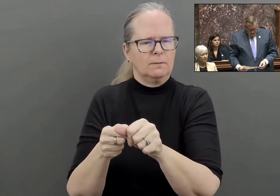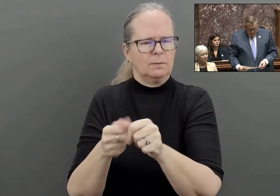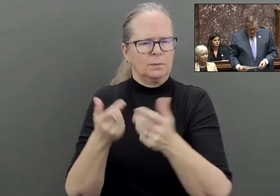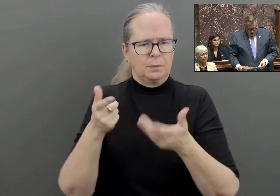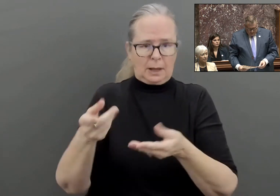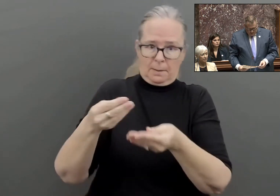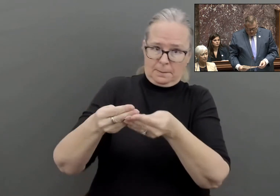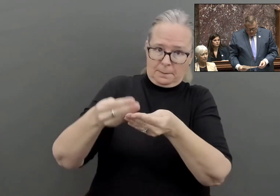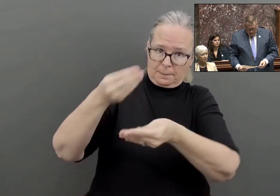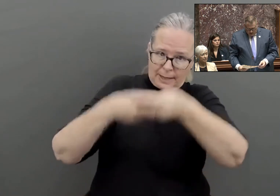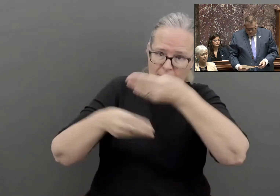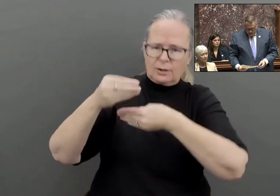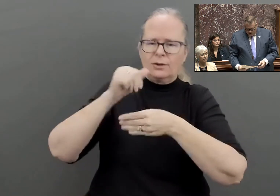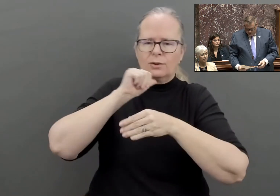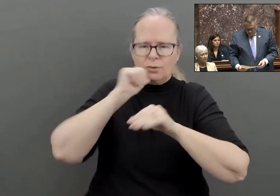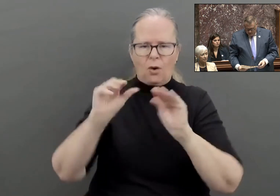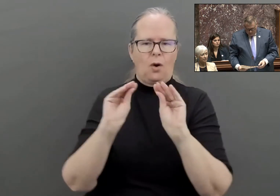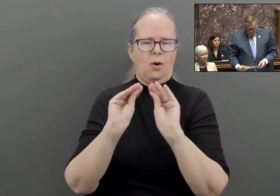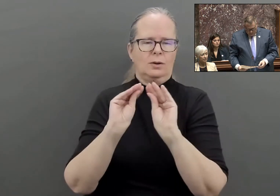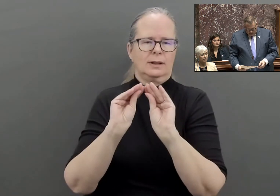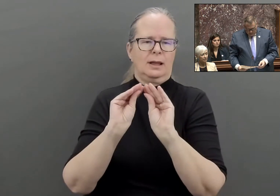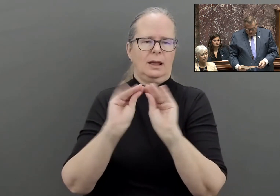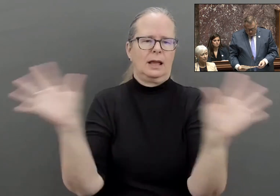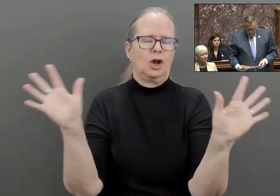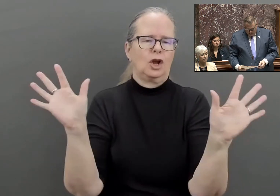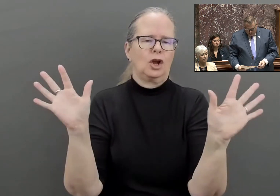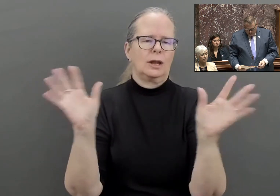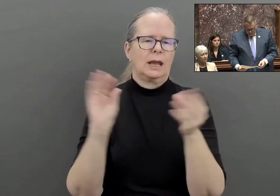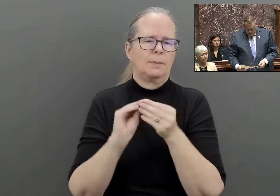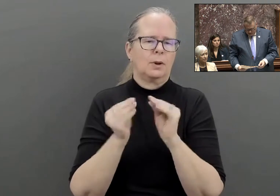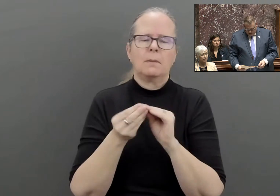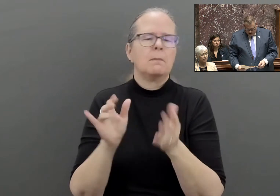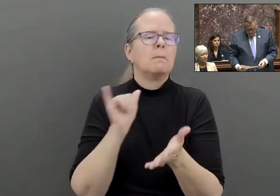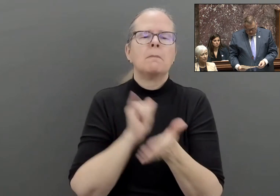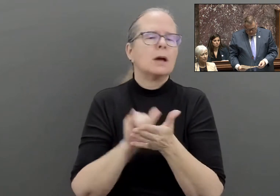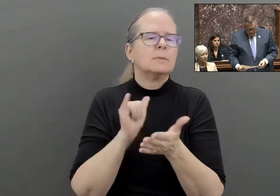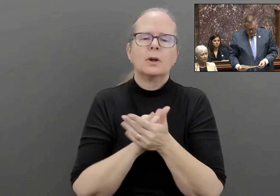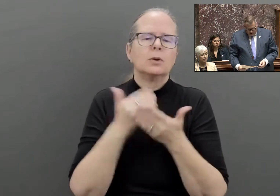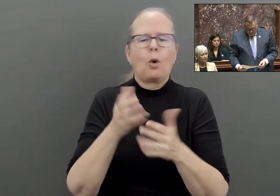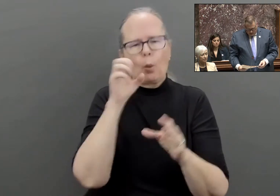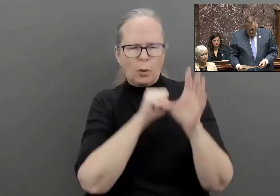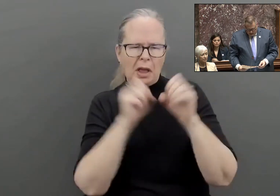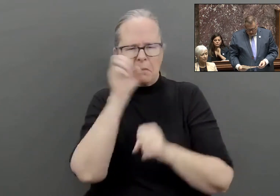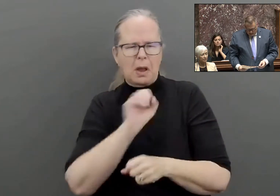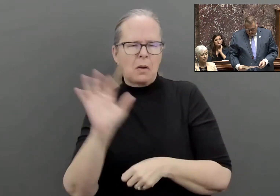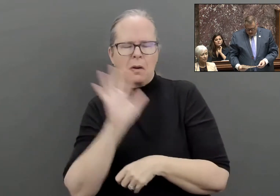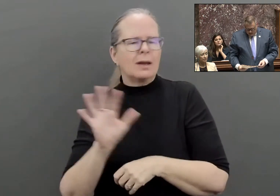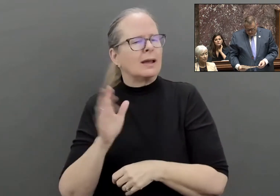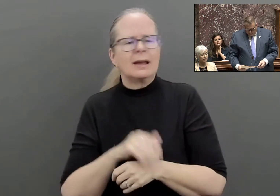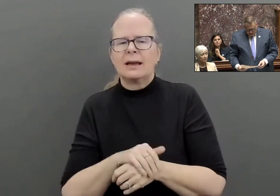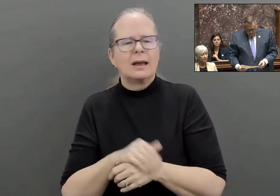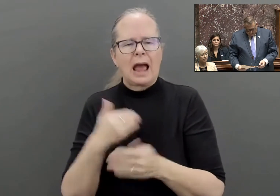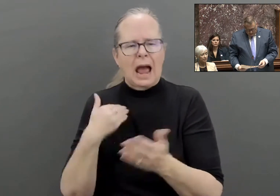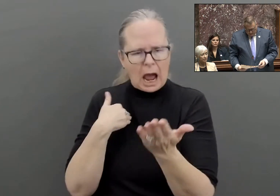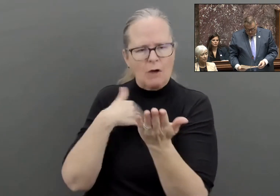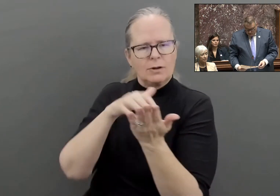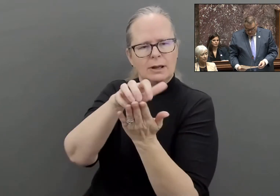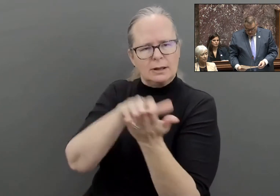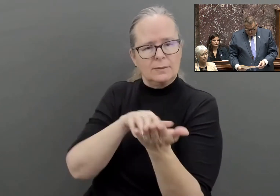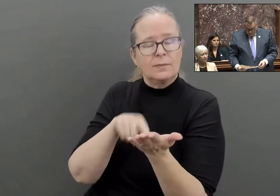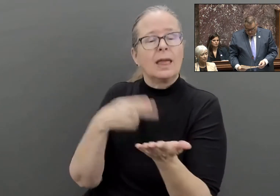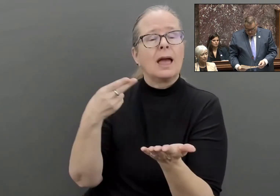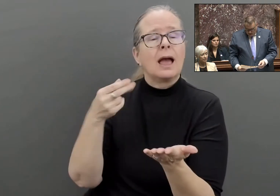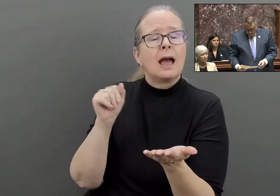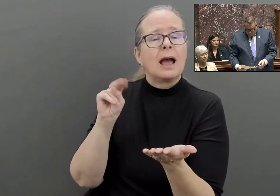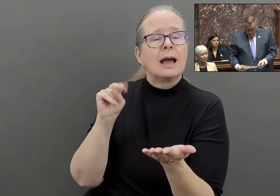estimates. Mr. Speaker, I have the Hansard transcripts for your review, as well as the Budget Transparency and Accountability Act and other documents like